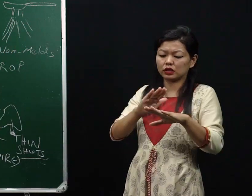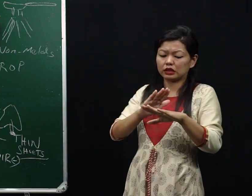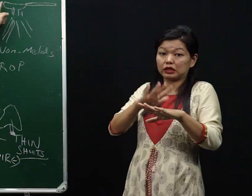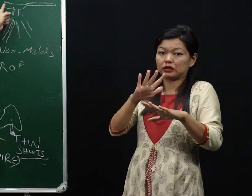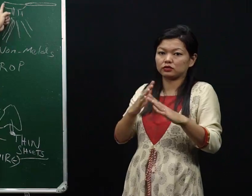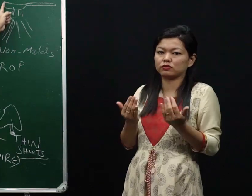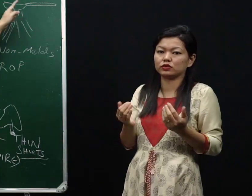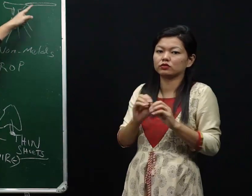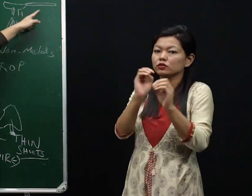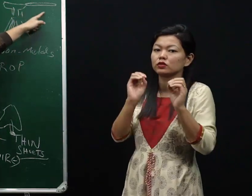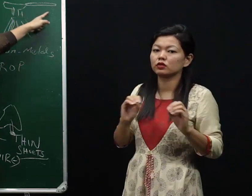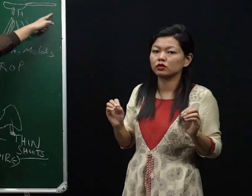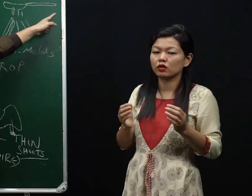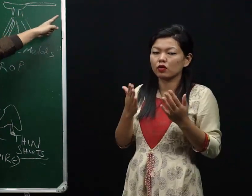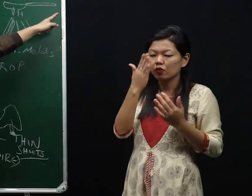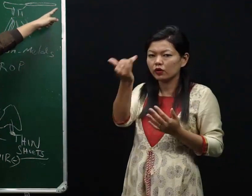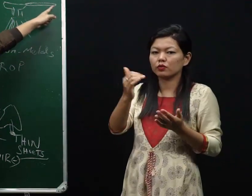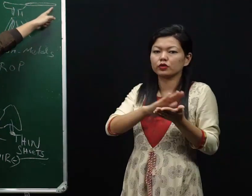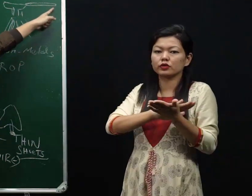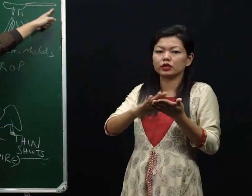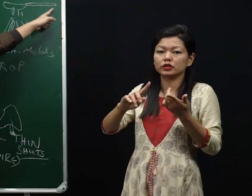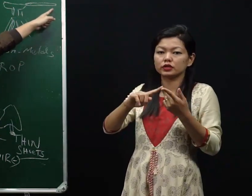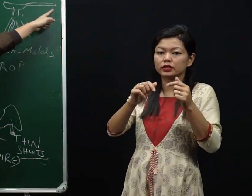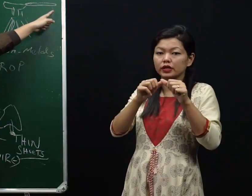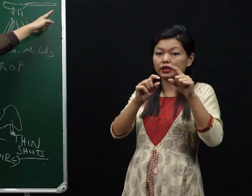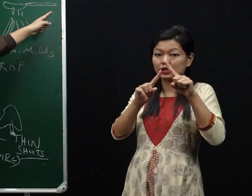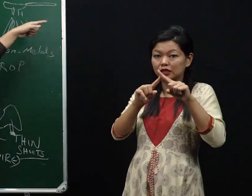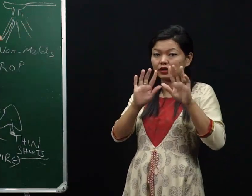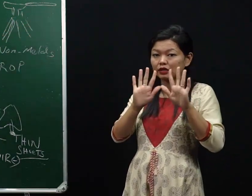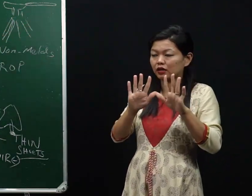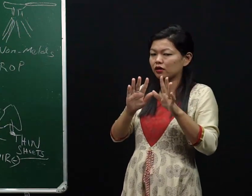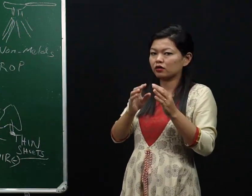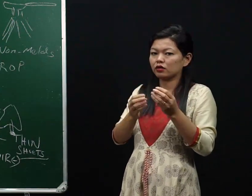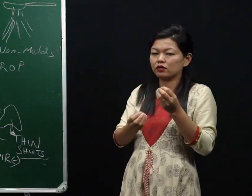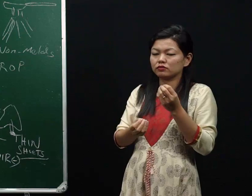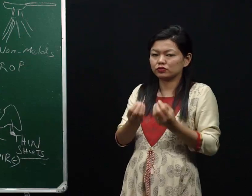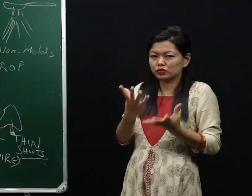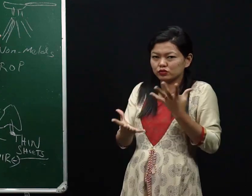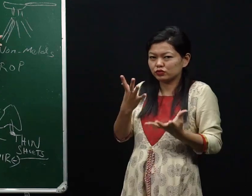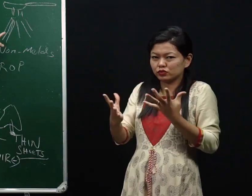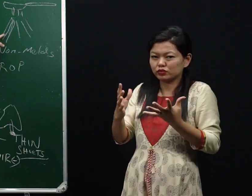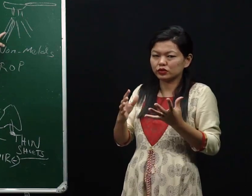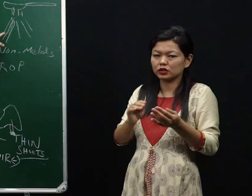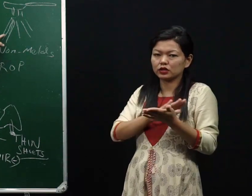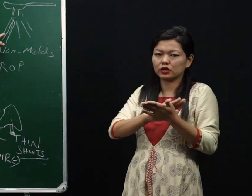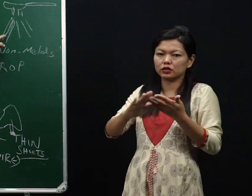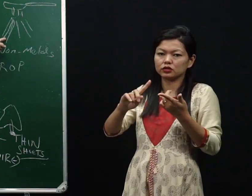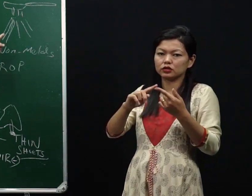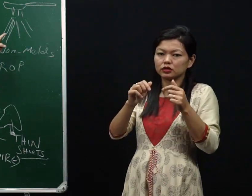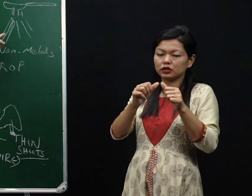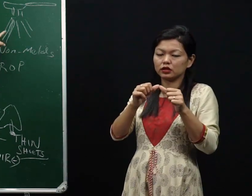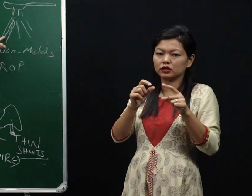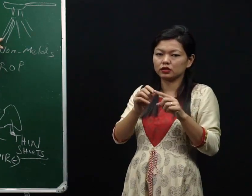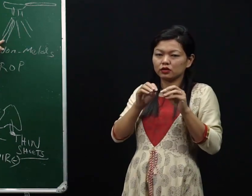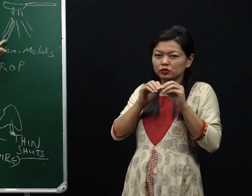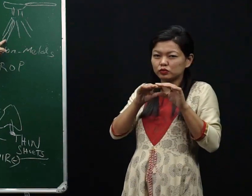the heat transfer will take place even till here, right? But whereas you can touch this, you